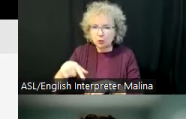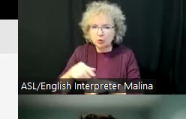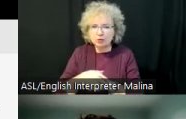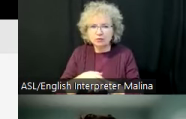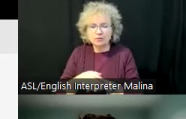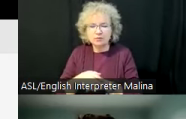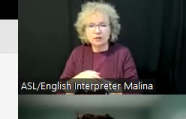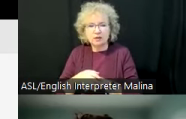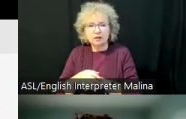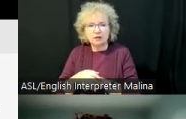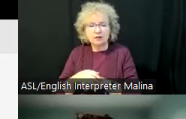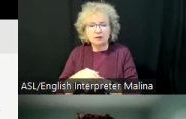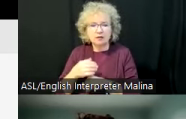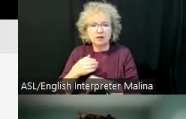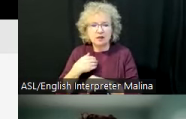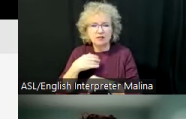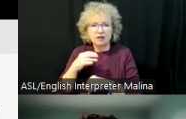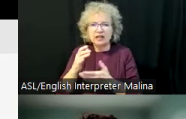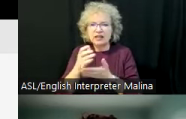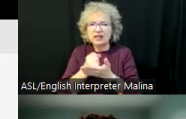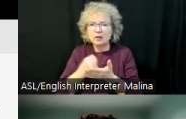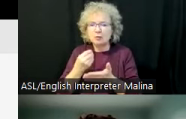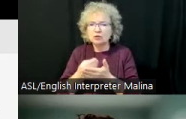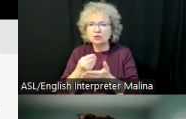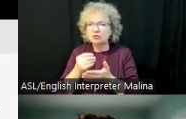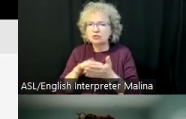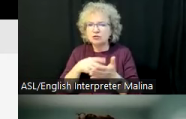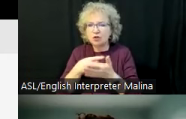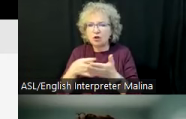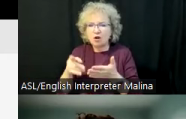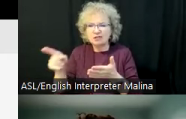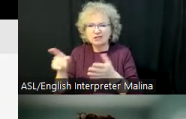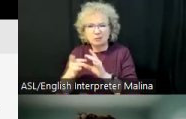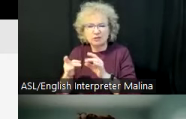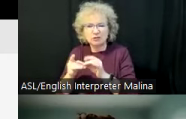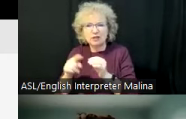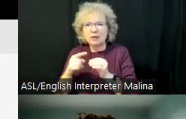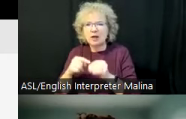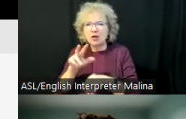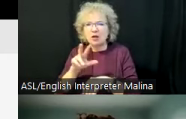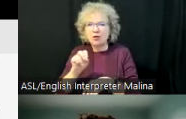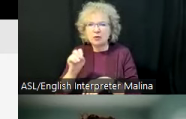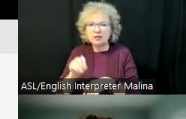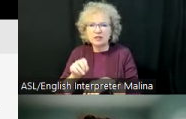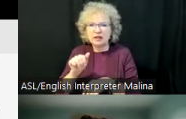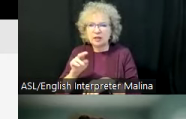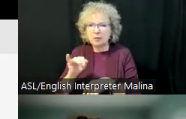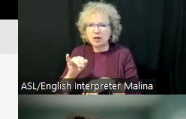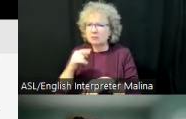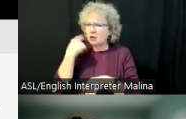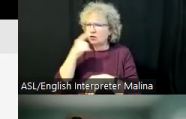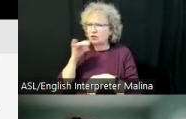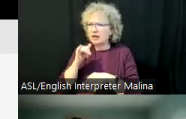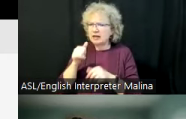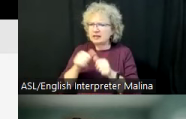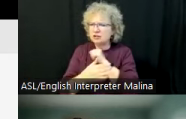a version of that income chart that Kelly mentioned about being 30% of AMI. What does that look like for each county?